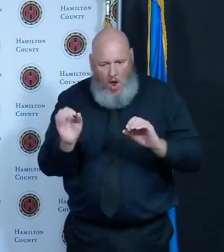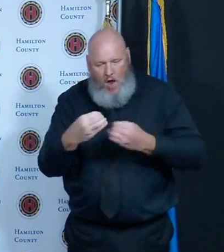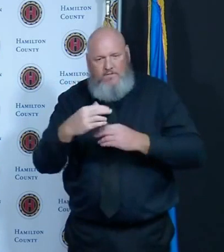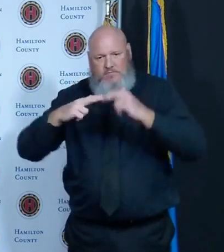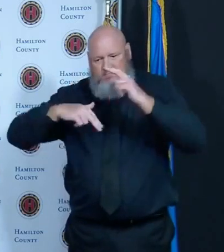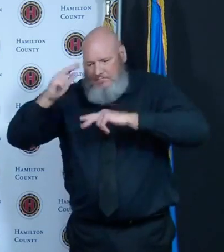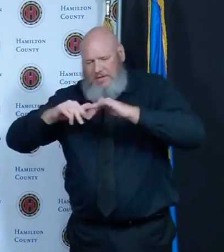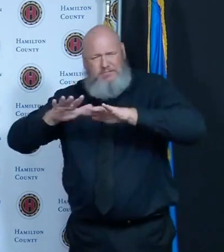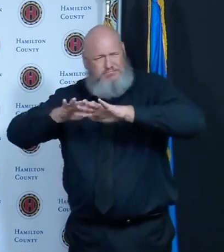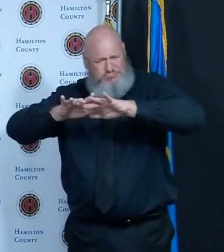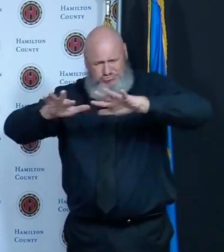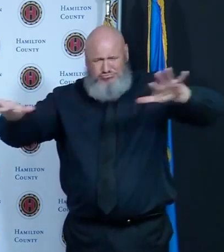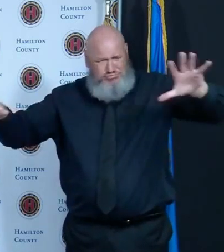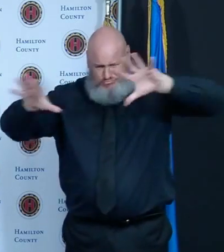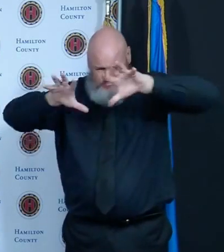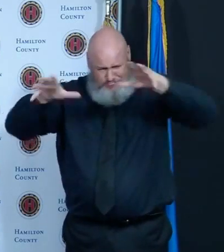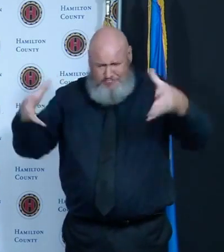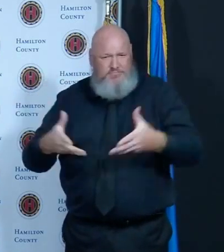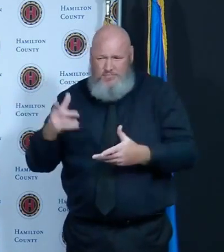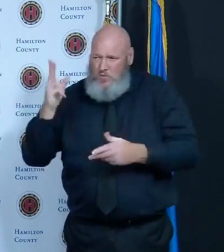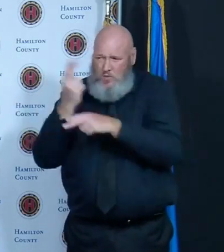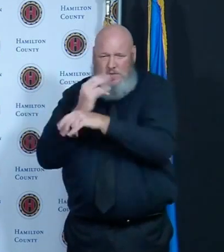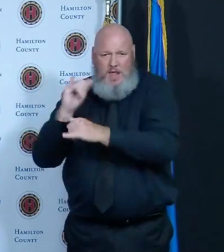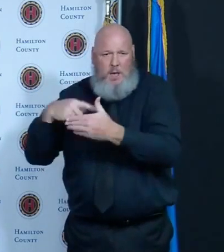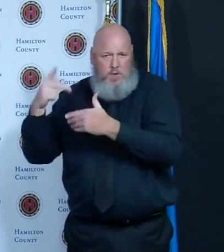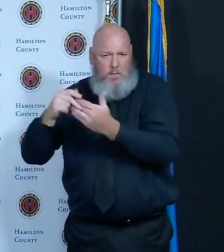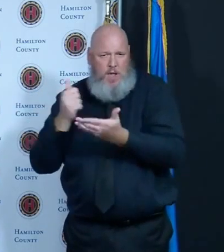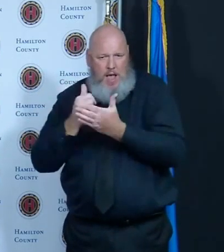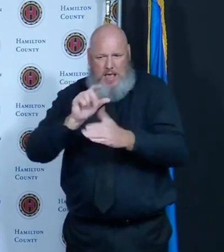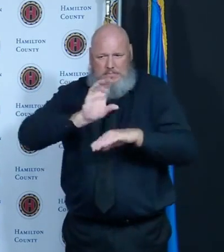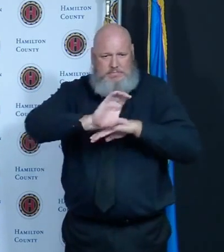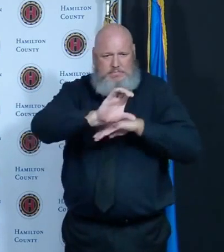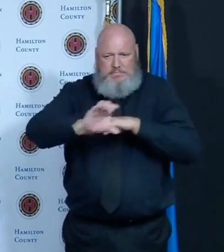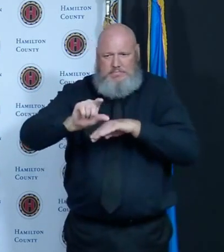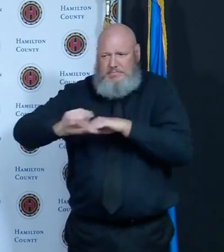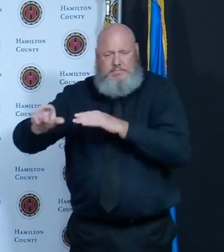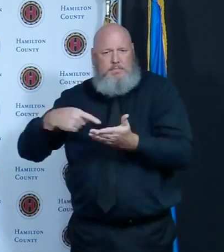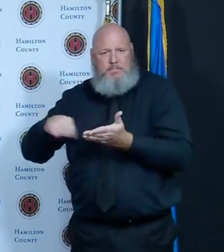from the government that these loans will be up to 100% forgiven.